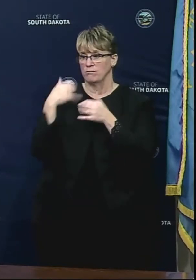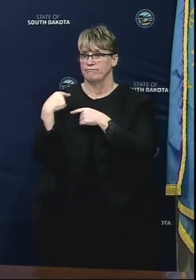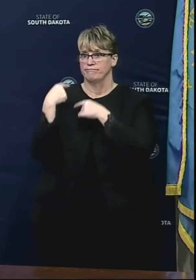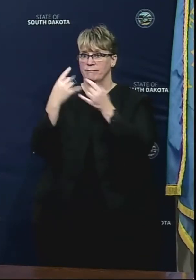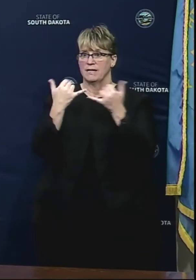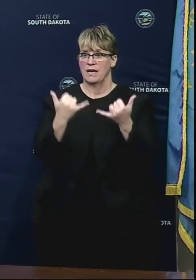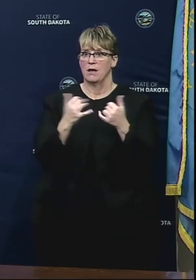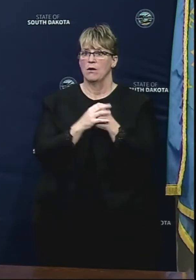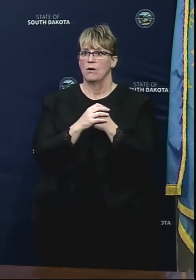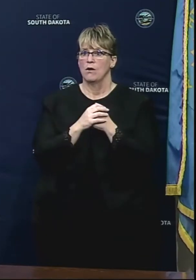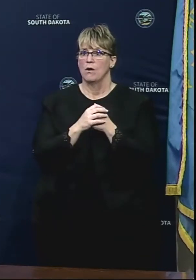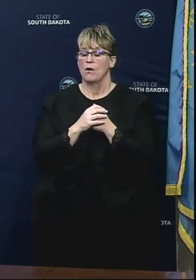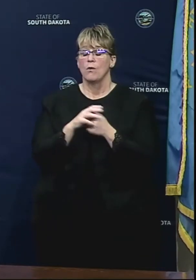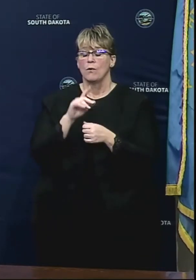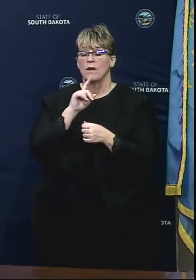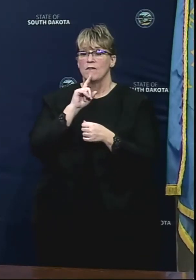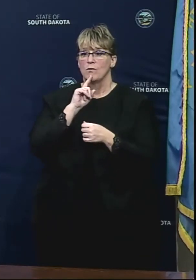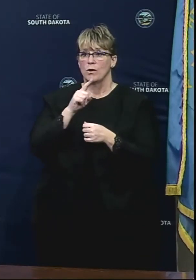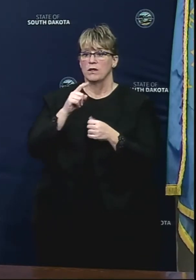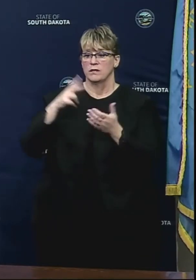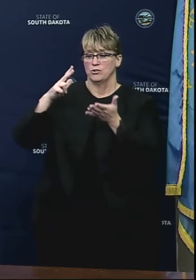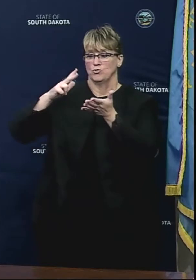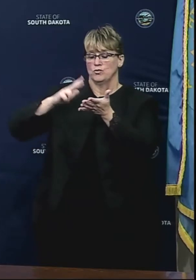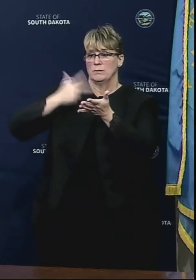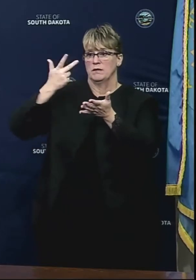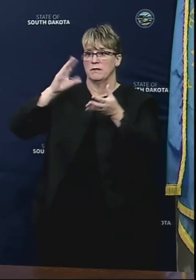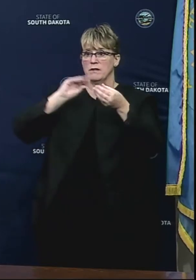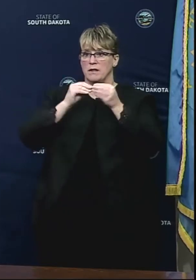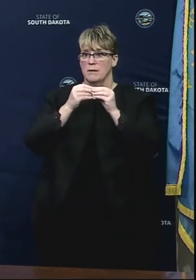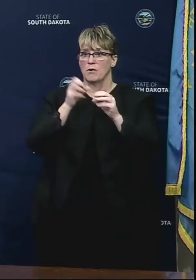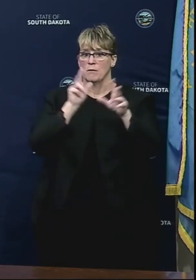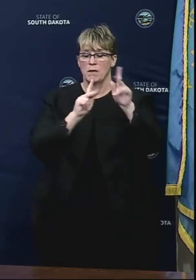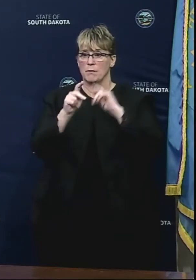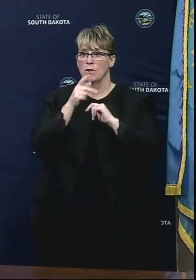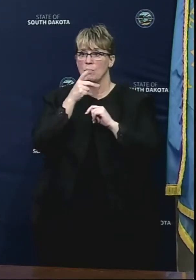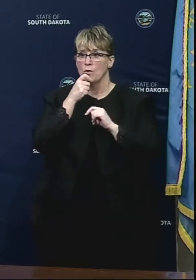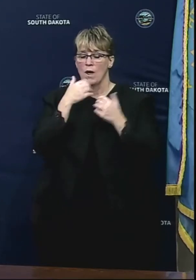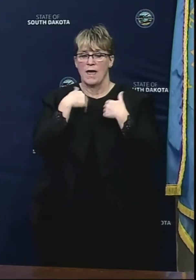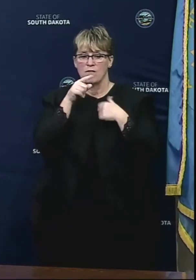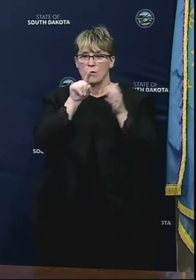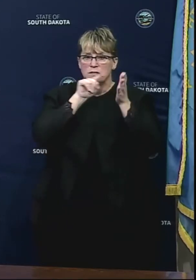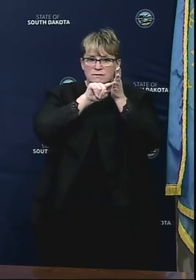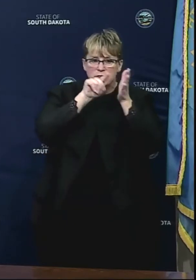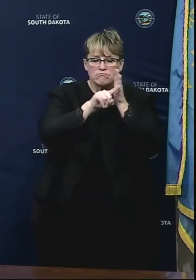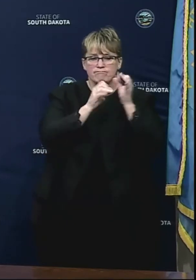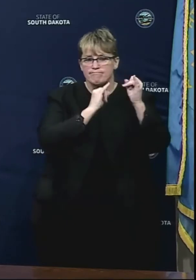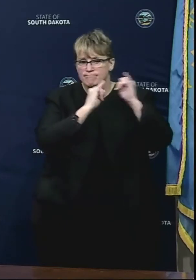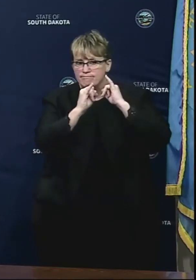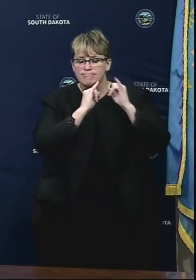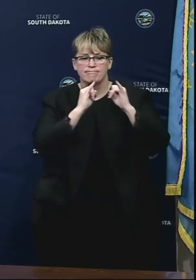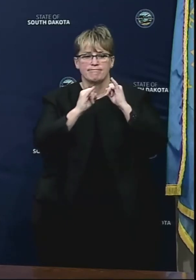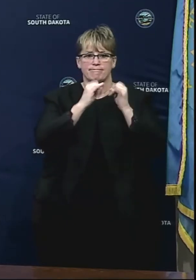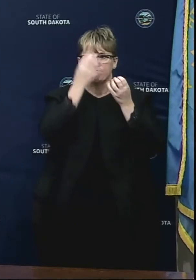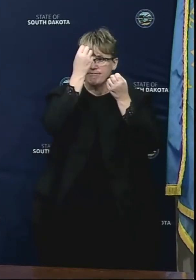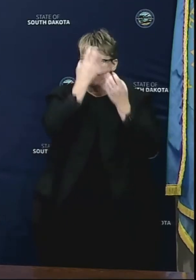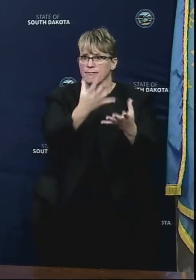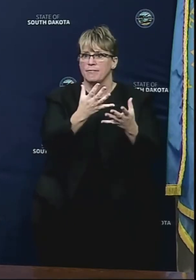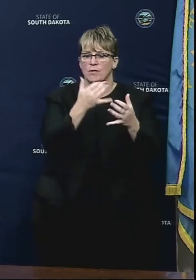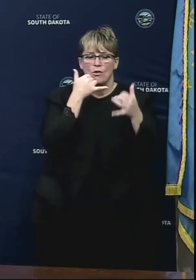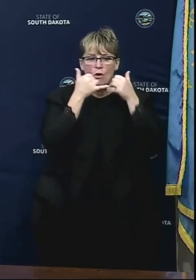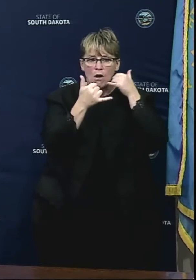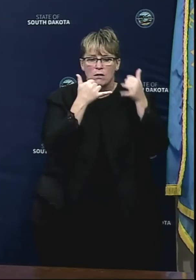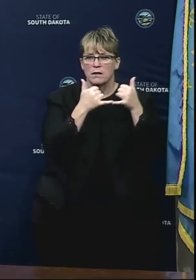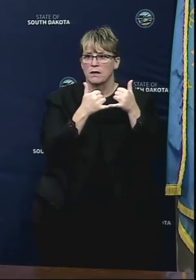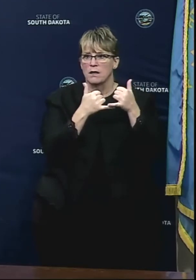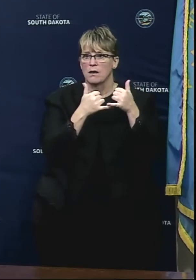have effectively tripled the number of people that are deployed right now doing those investigations, doing that contact notification. We